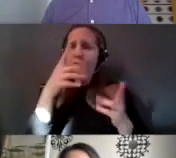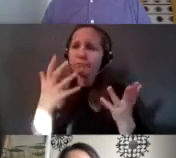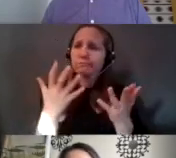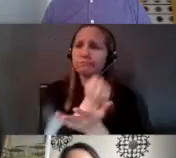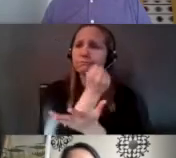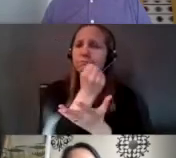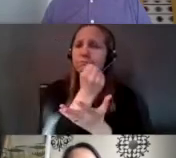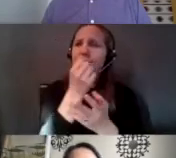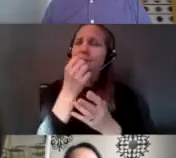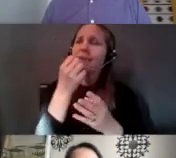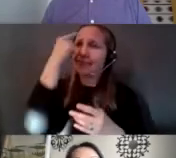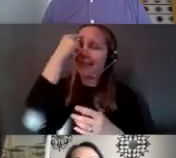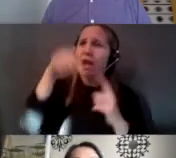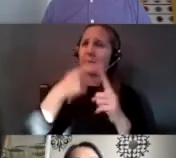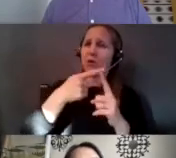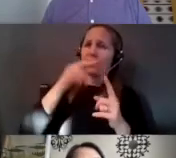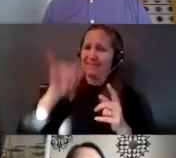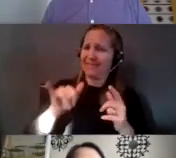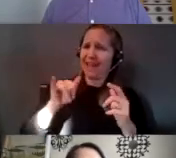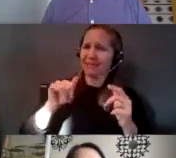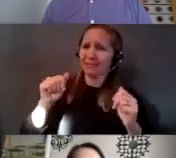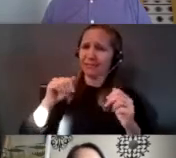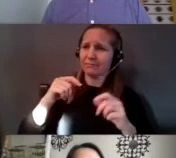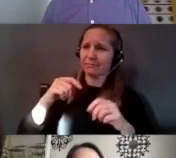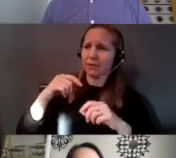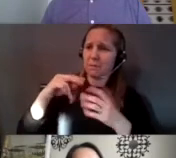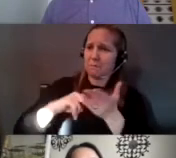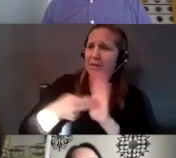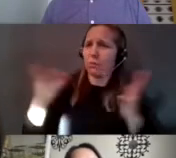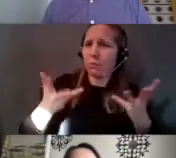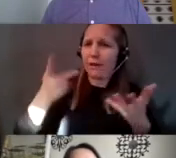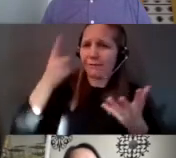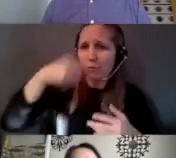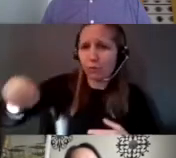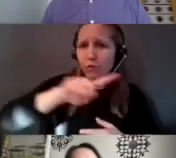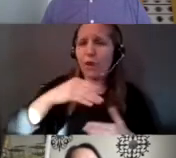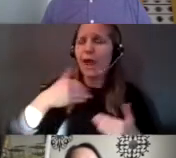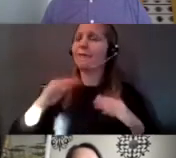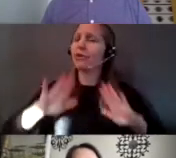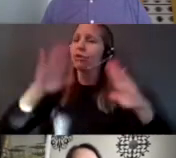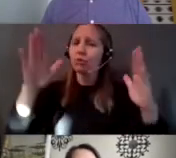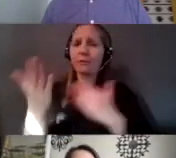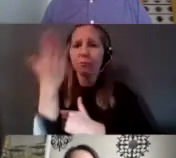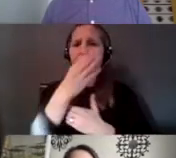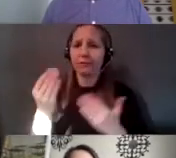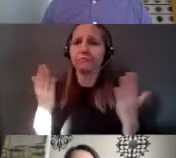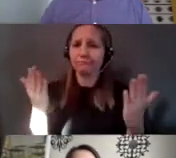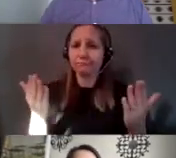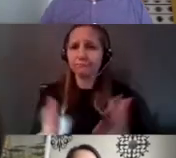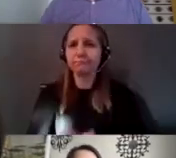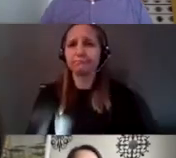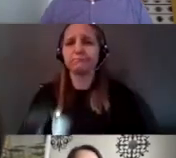each of you. I hope you have a really great morning and hai chran, hai tapka.